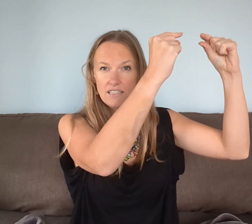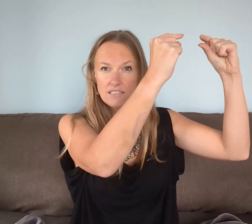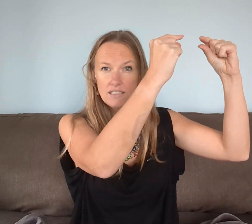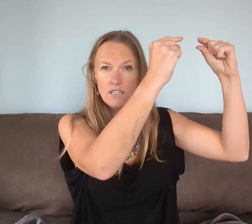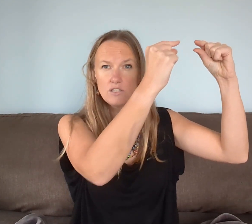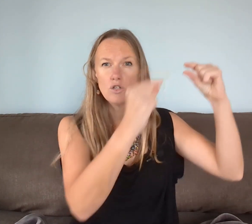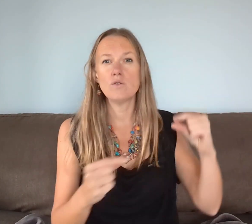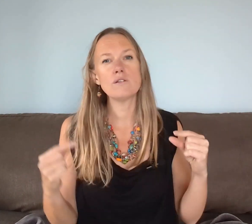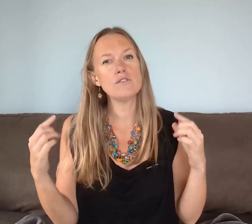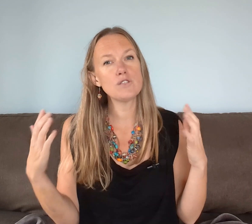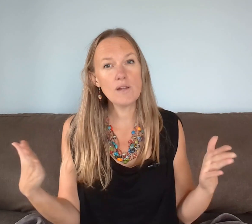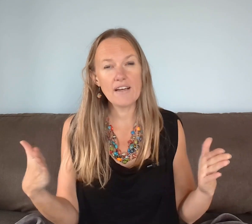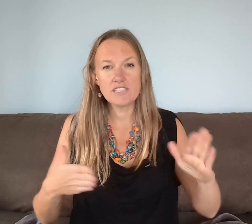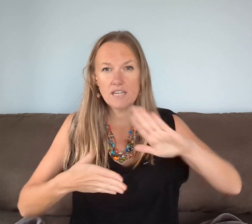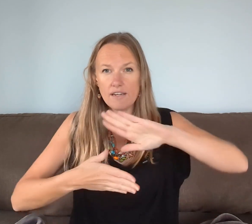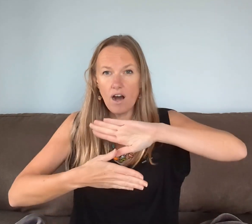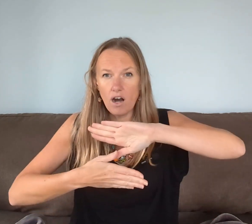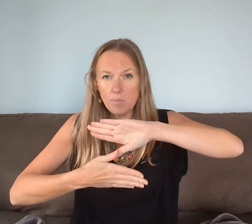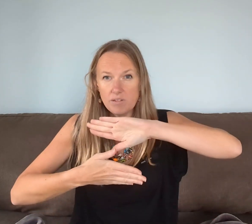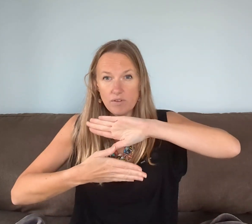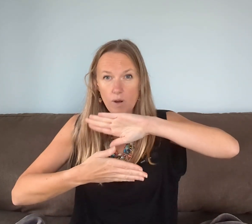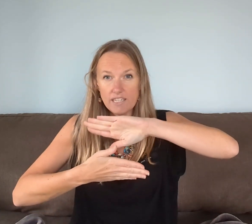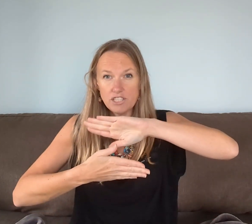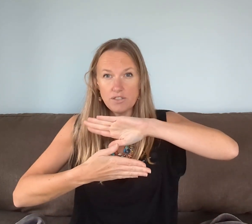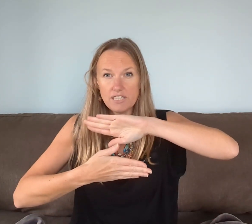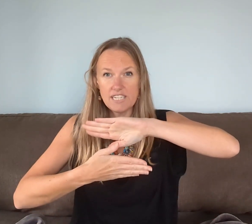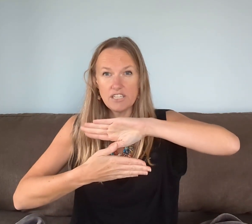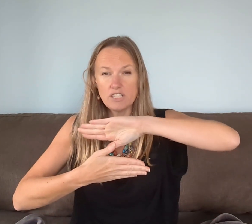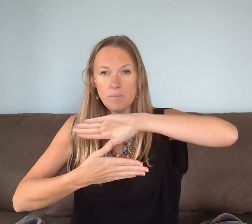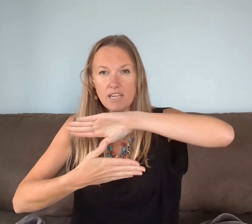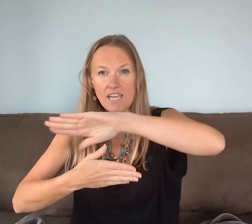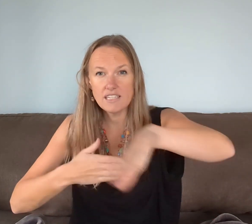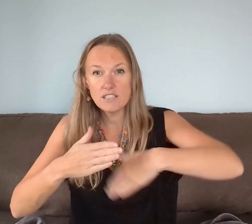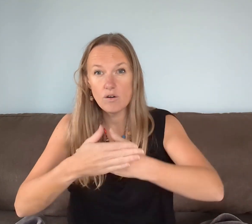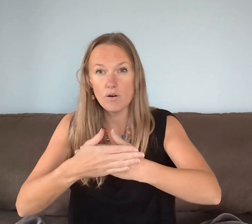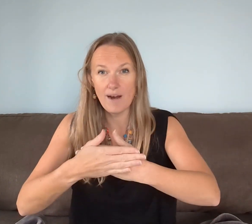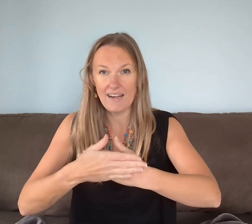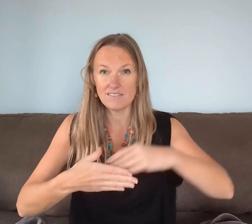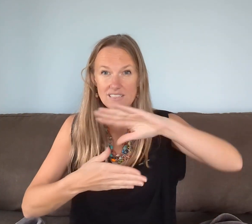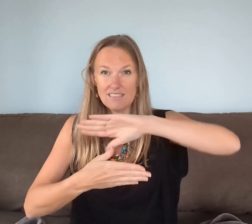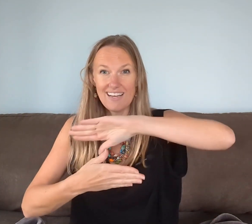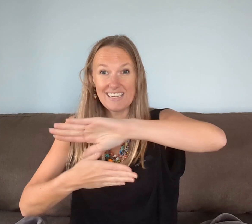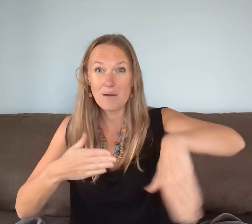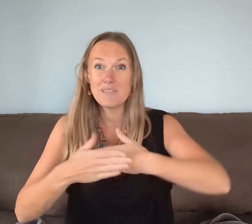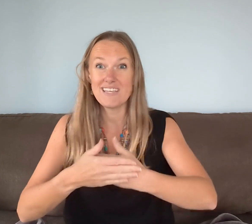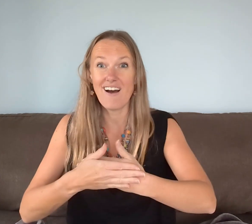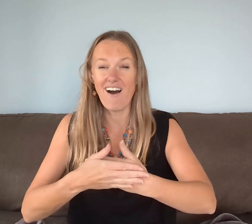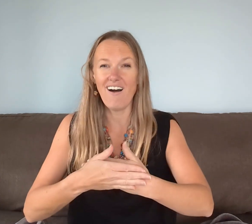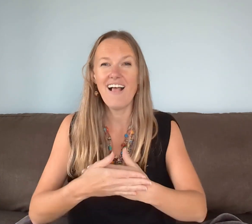cares. So you don't have to sign all, but if you wanted to, you could take your dominant hand and go around, kind of encompassing all.